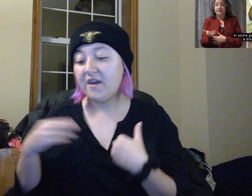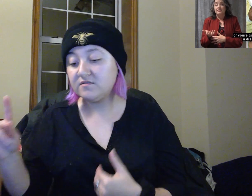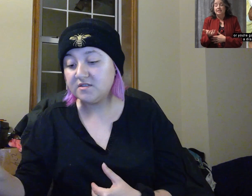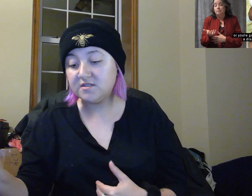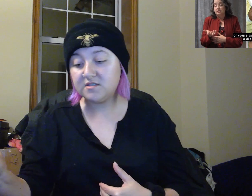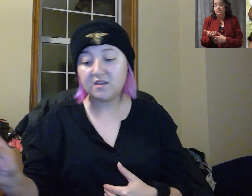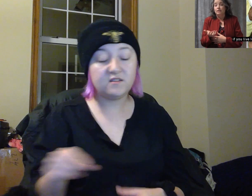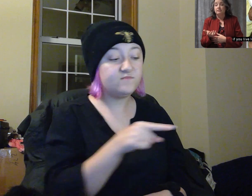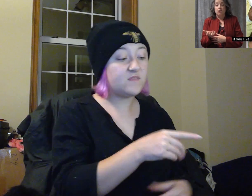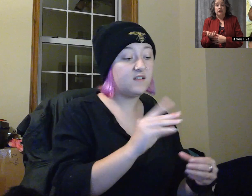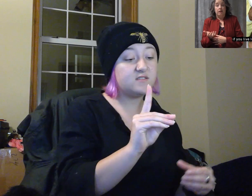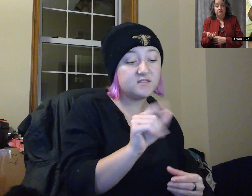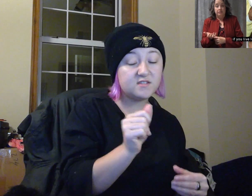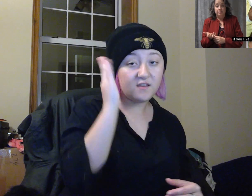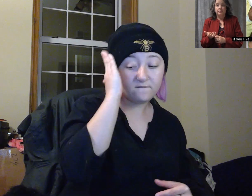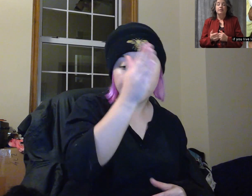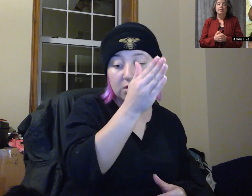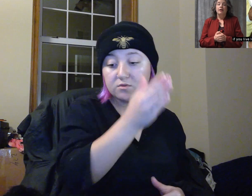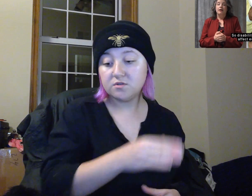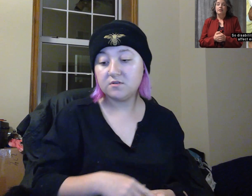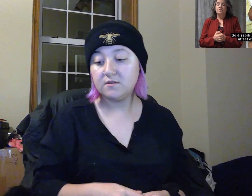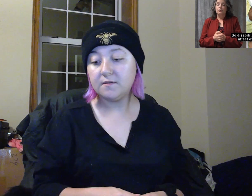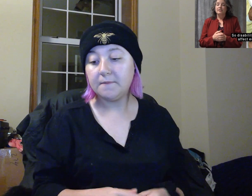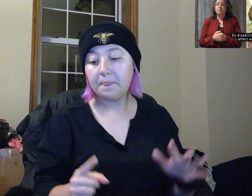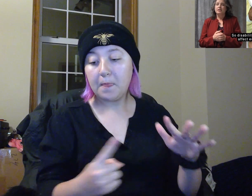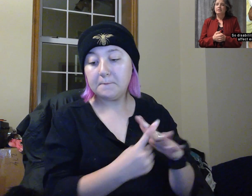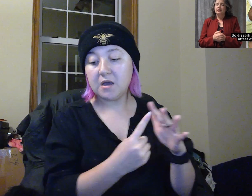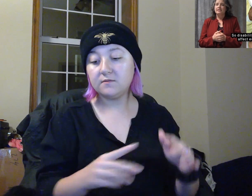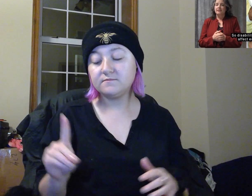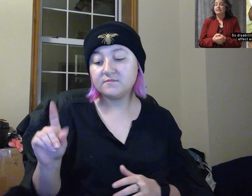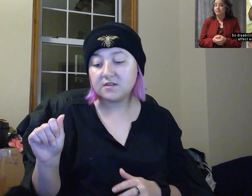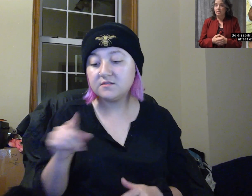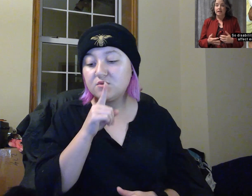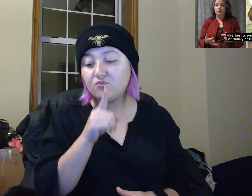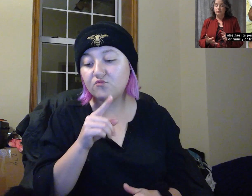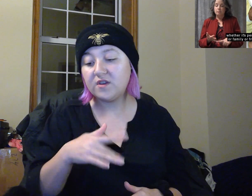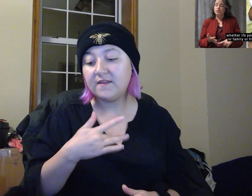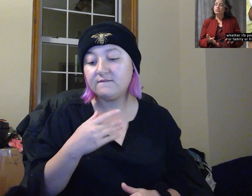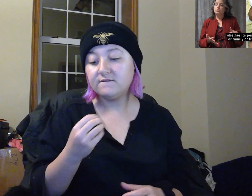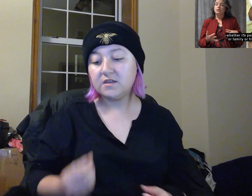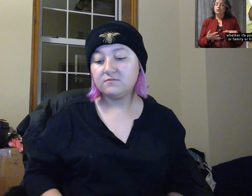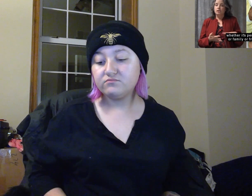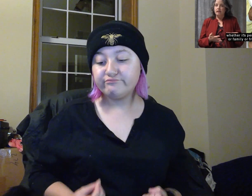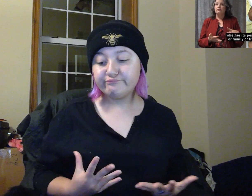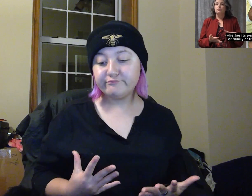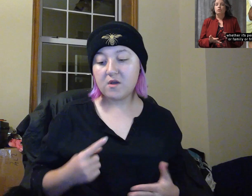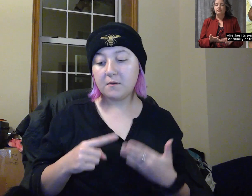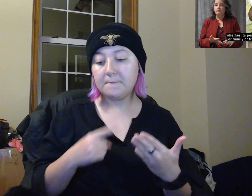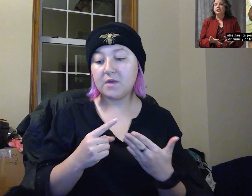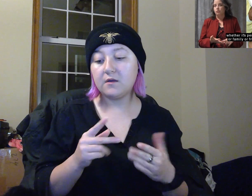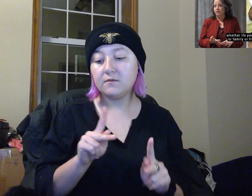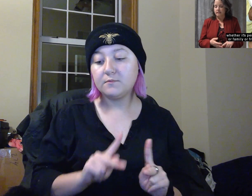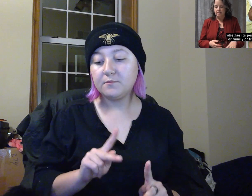you're going to have a disability if you live long enough. So disability really does affect everybody, whether it's personal, yourself,